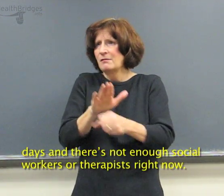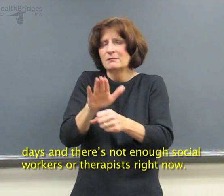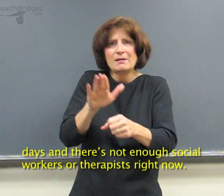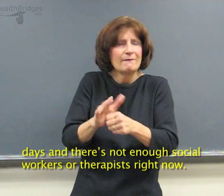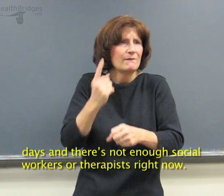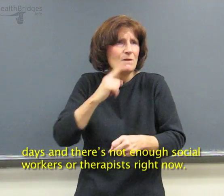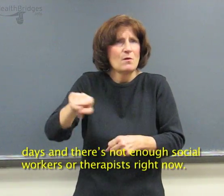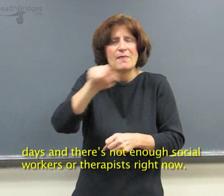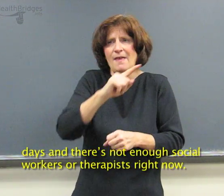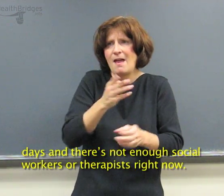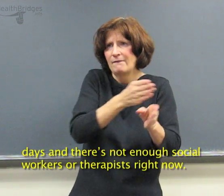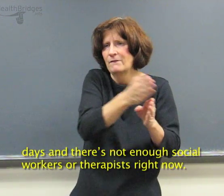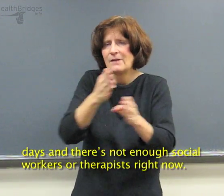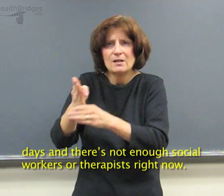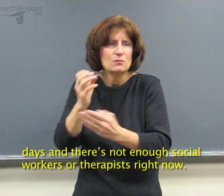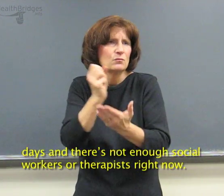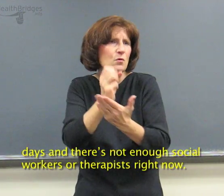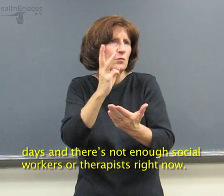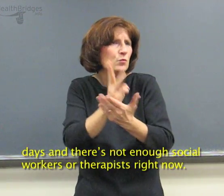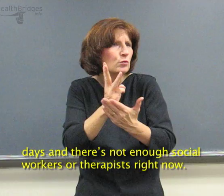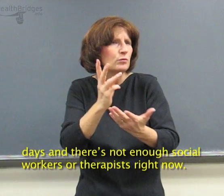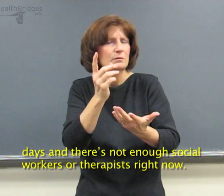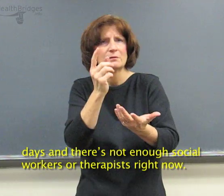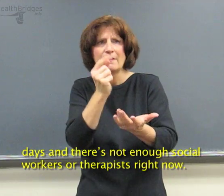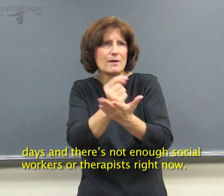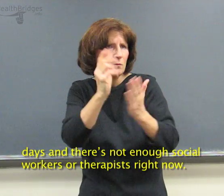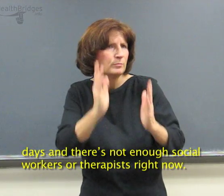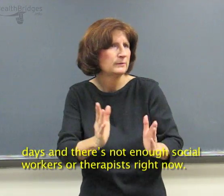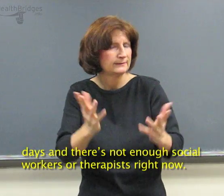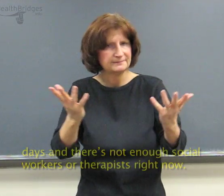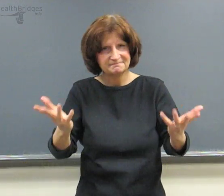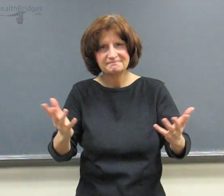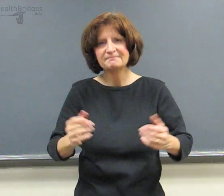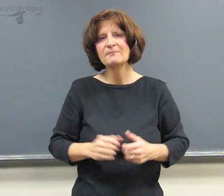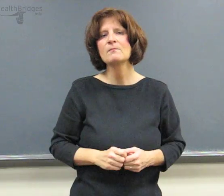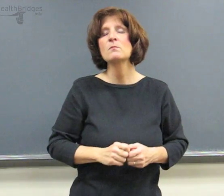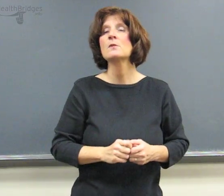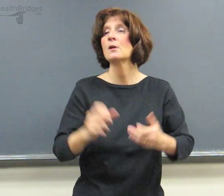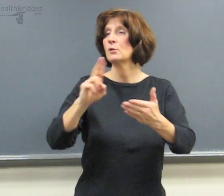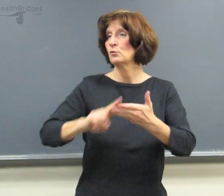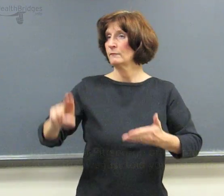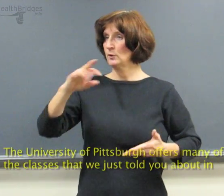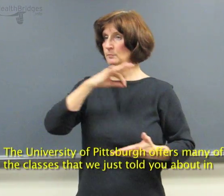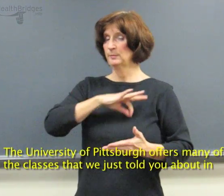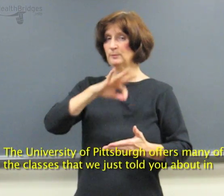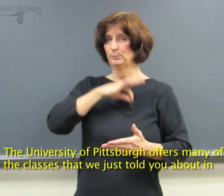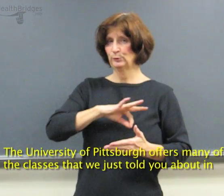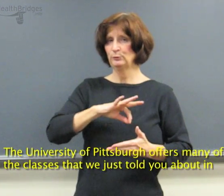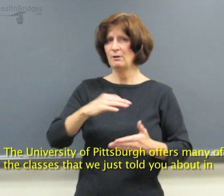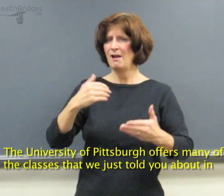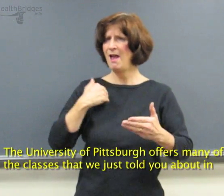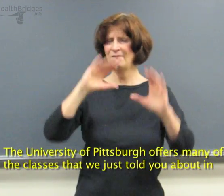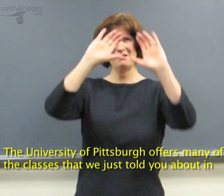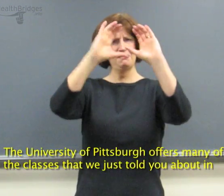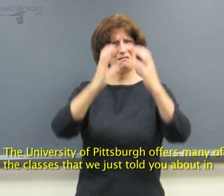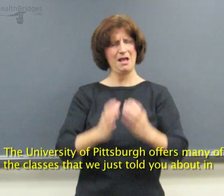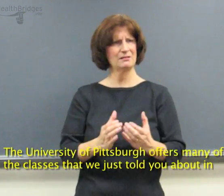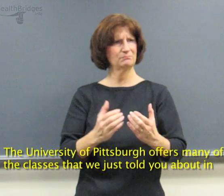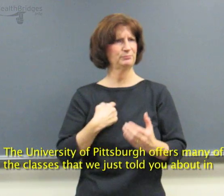There's a variety of positions available these days, and there's not enough social work or therapists